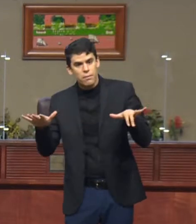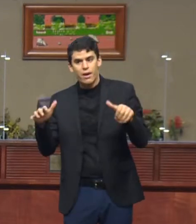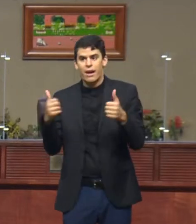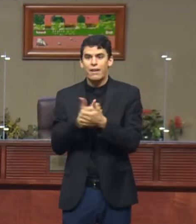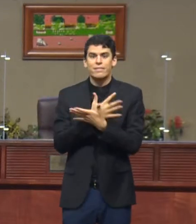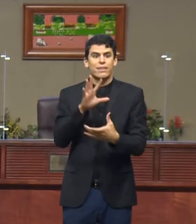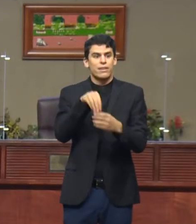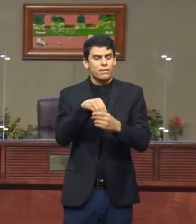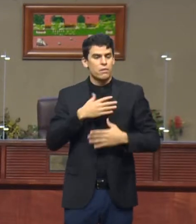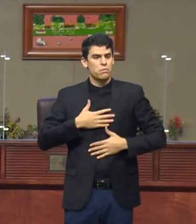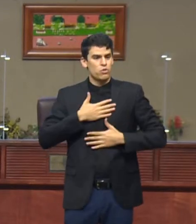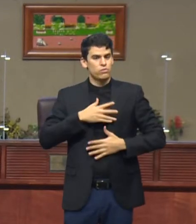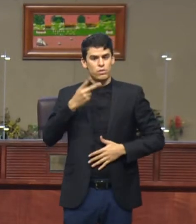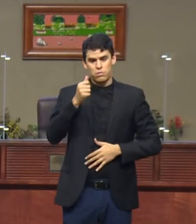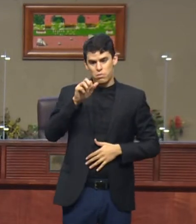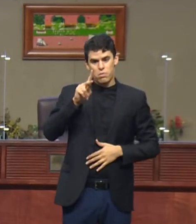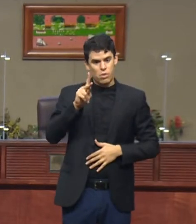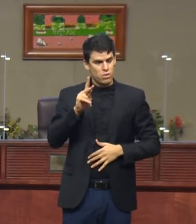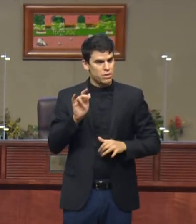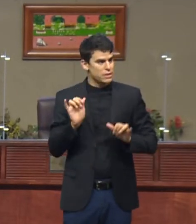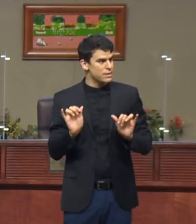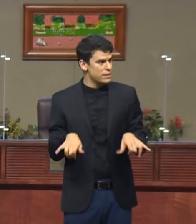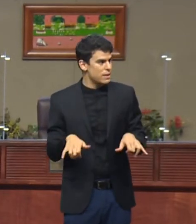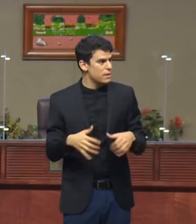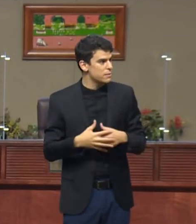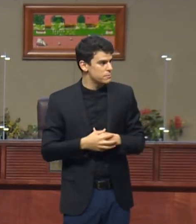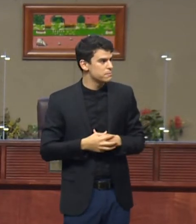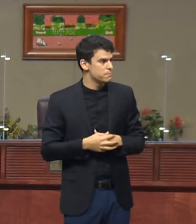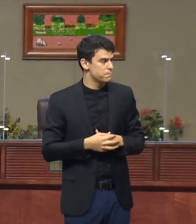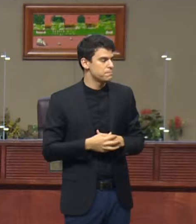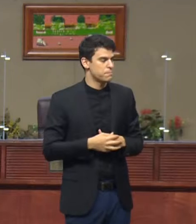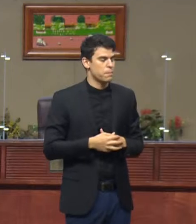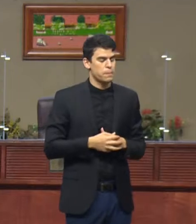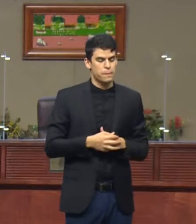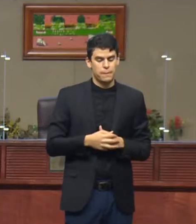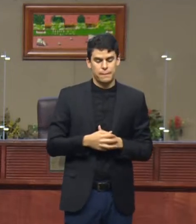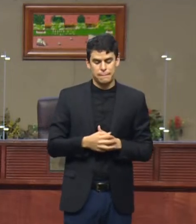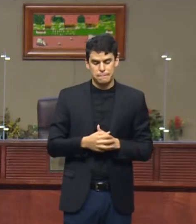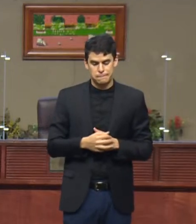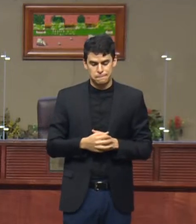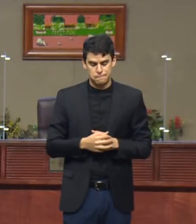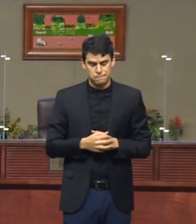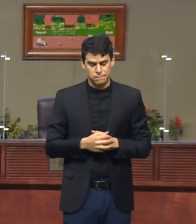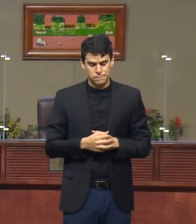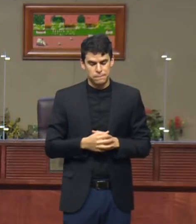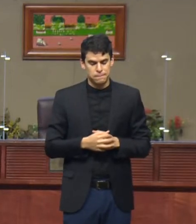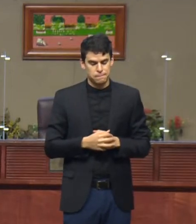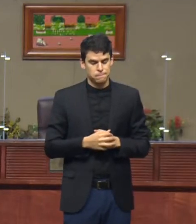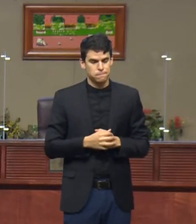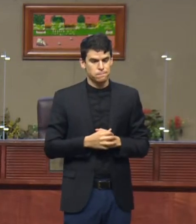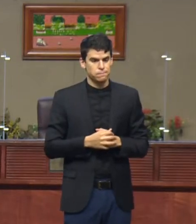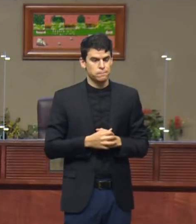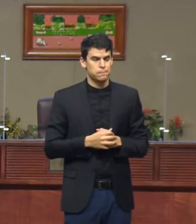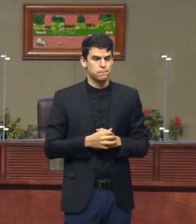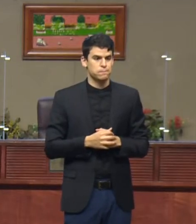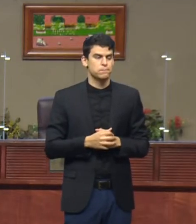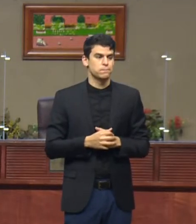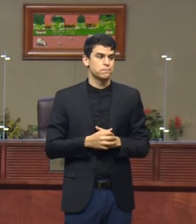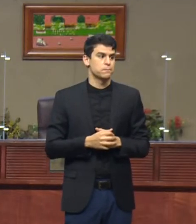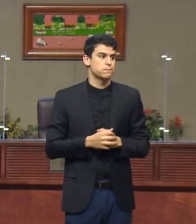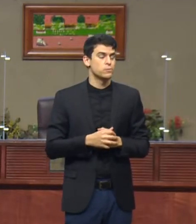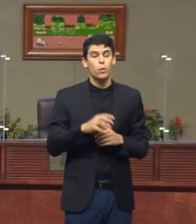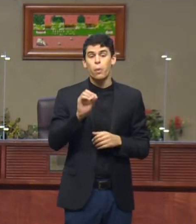have in Orange County to continue to encourage and enforce pandemic precautions for any places that have any large